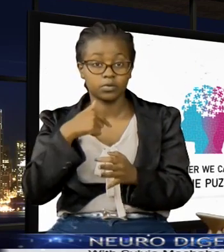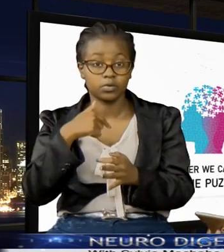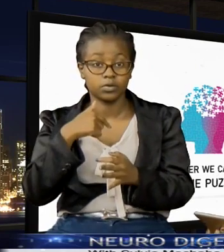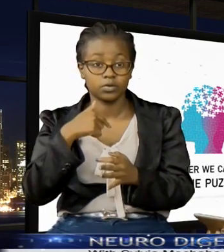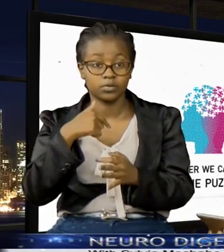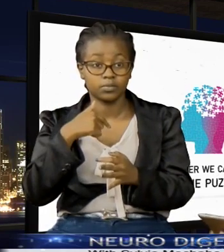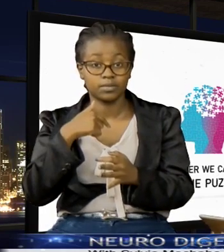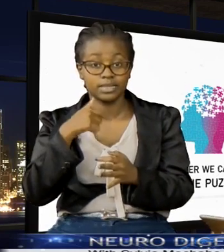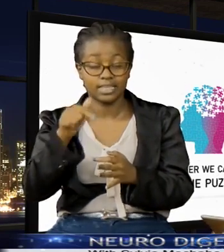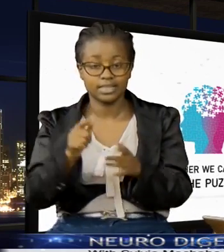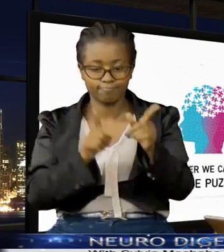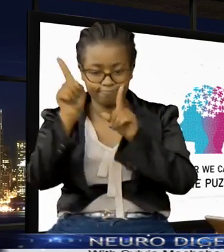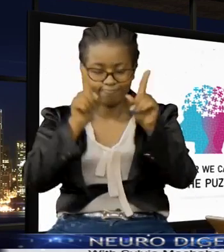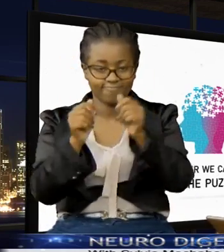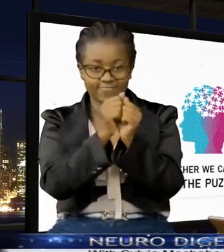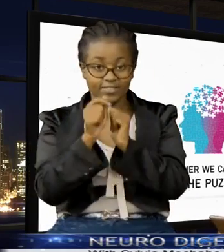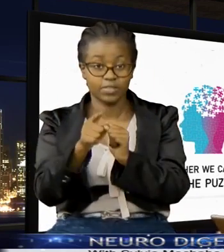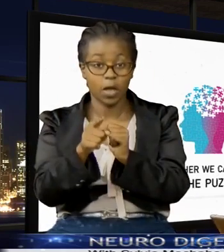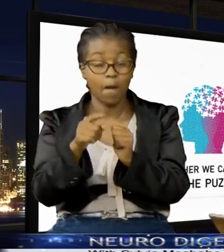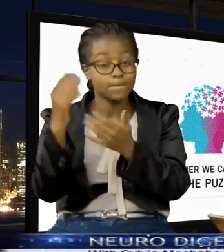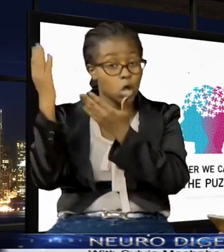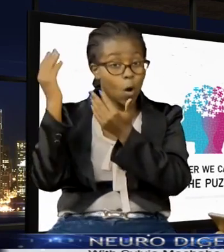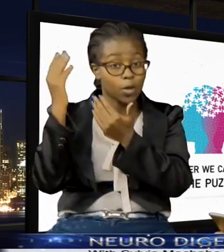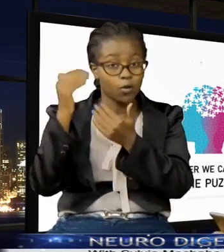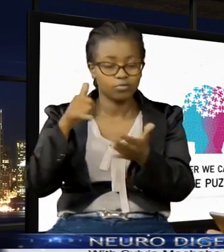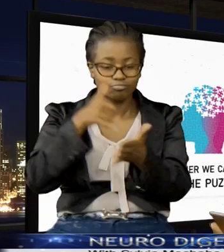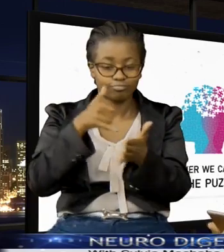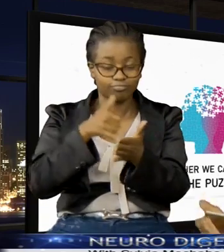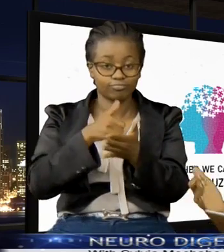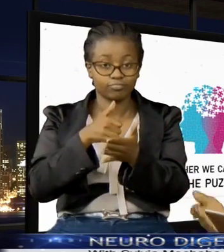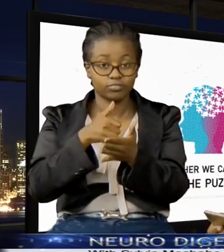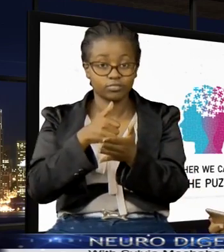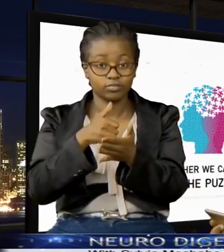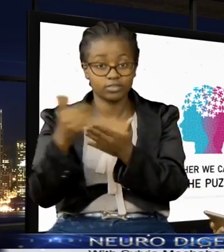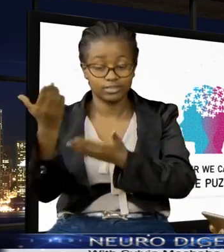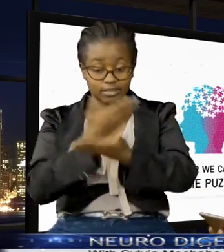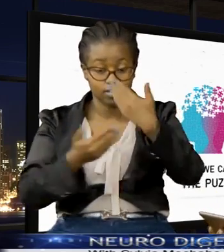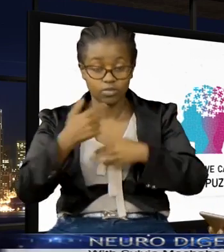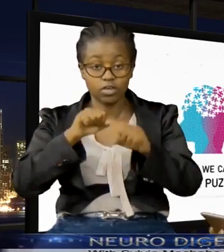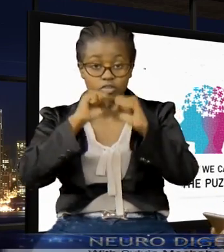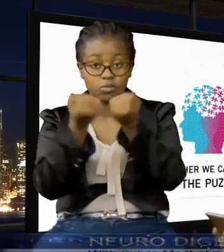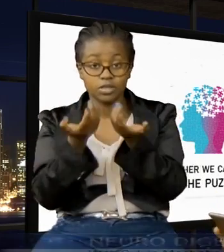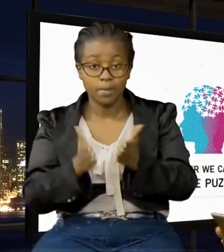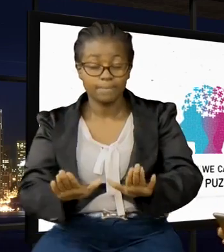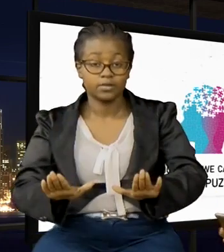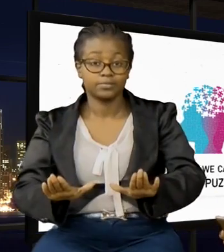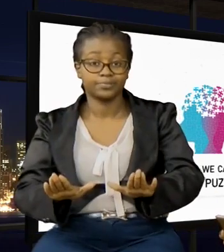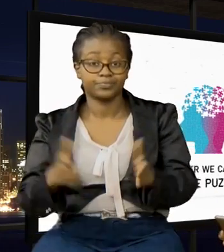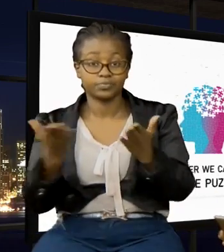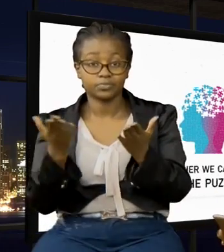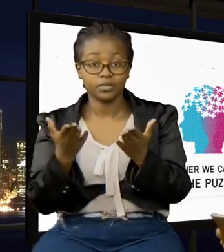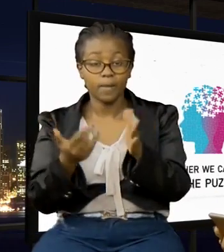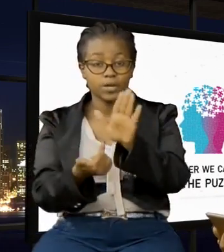going to be taking this journey with you. And we hope that you're going to engage us, interact with us on our social media pages that are